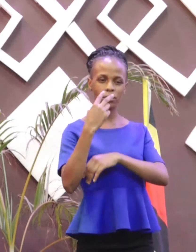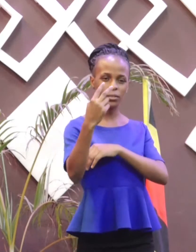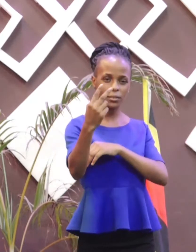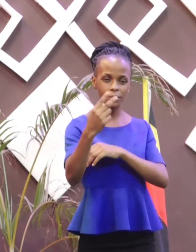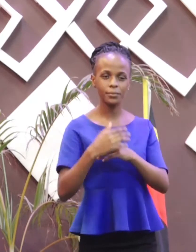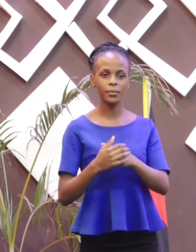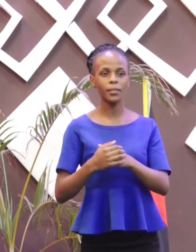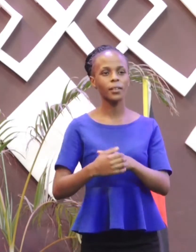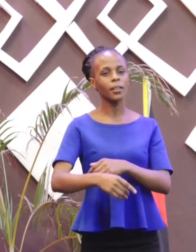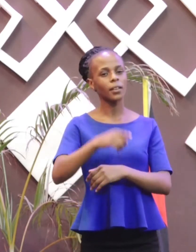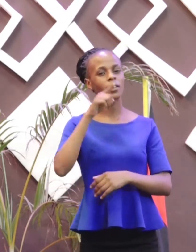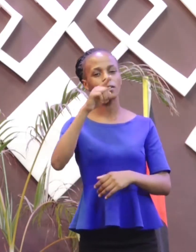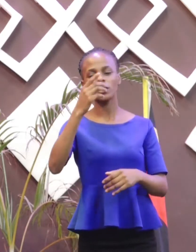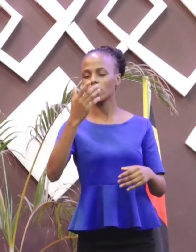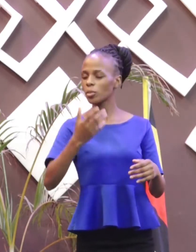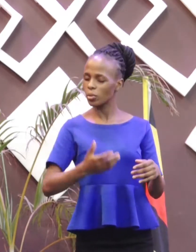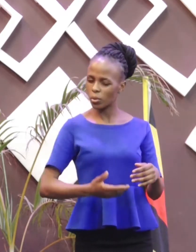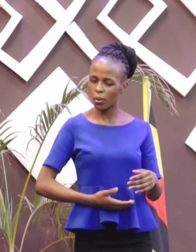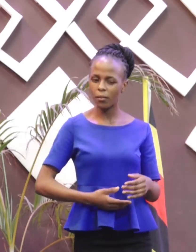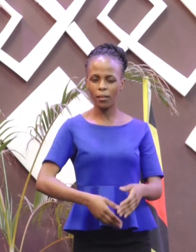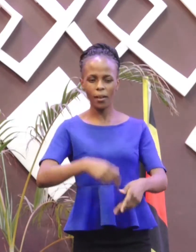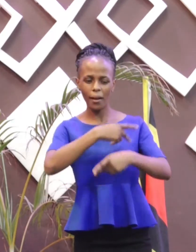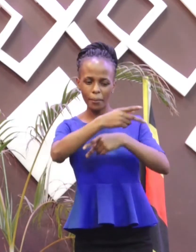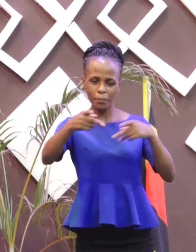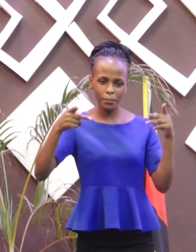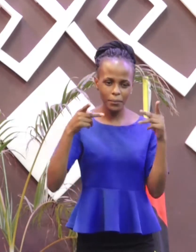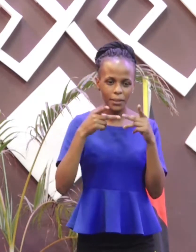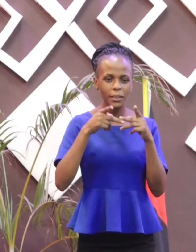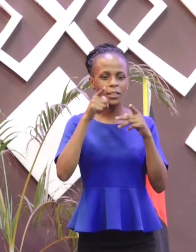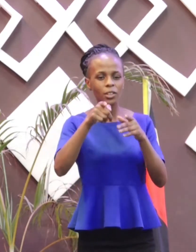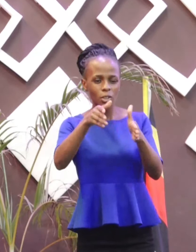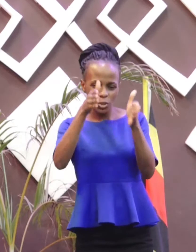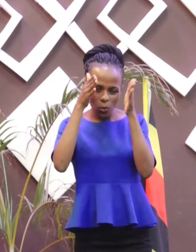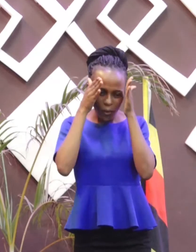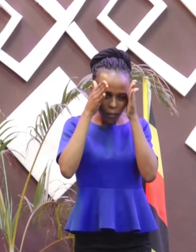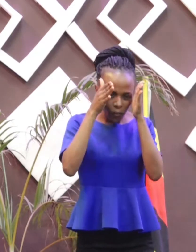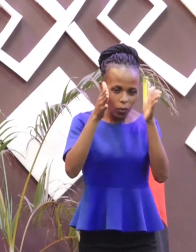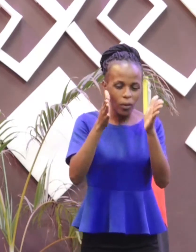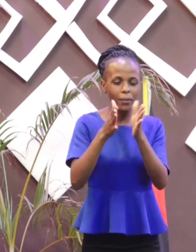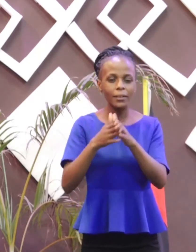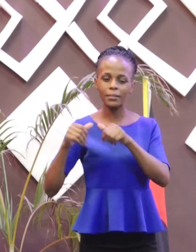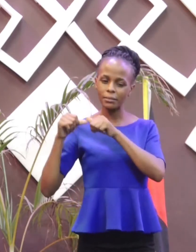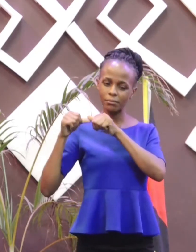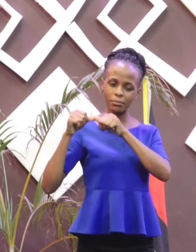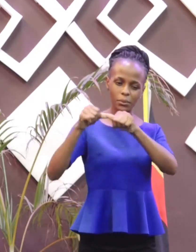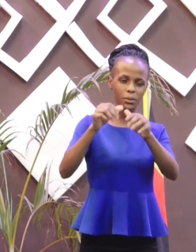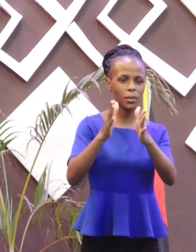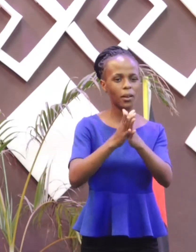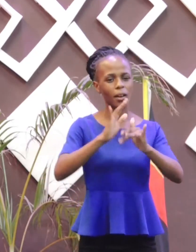a vision, obeera olina w'otunudde w'olaga w'okunukkiriza okutuuka.